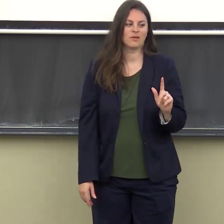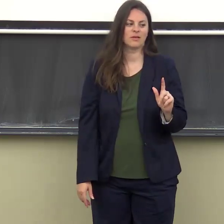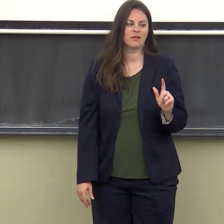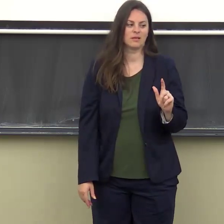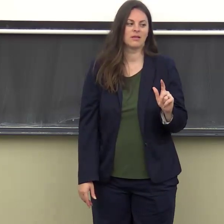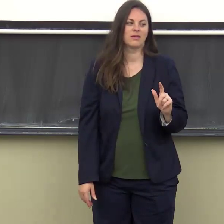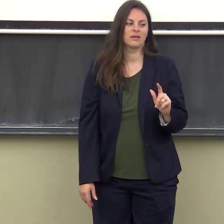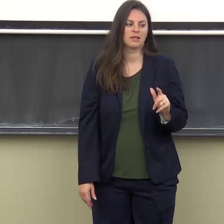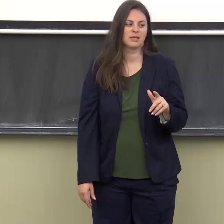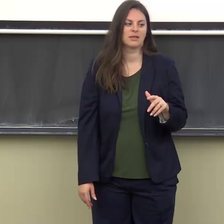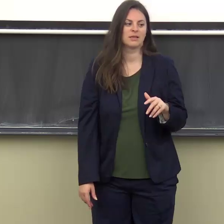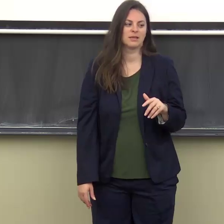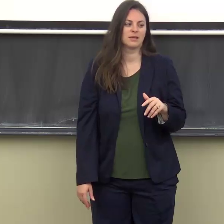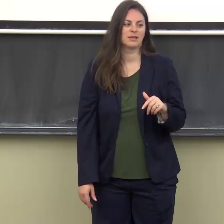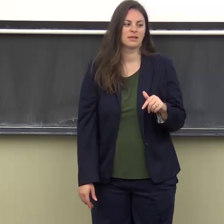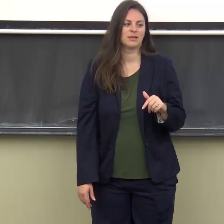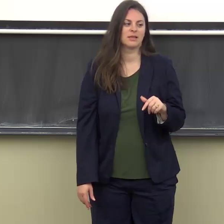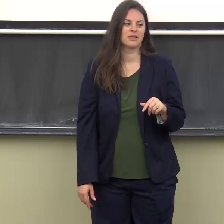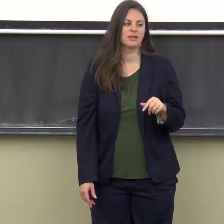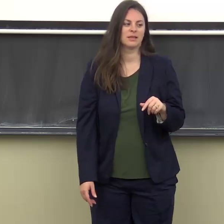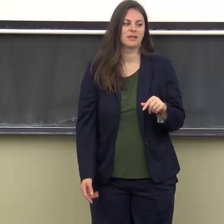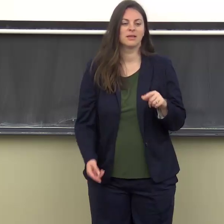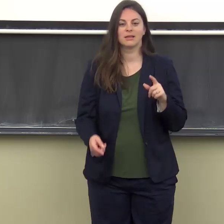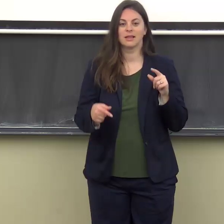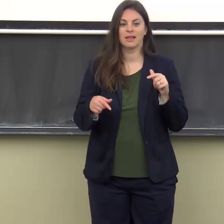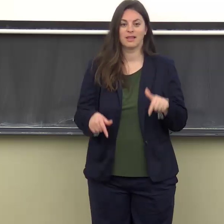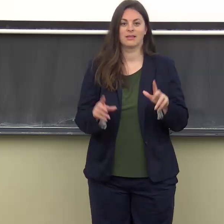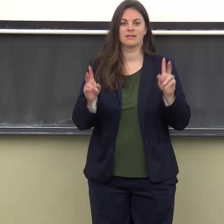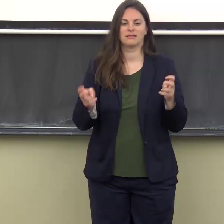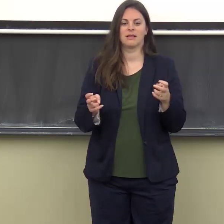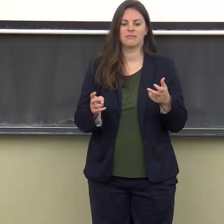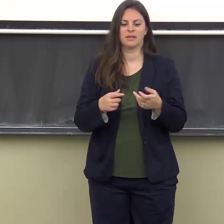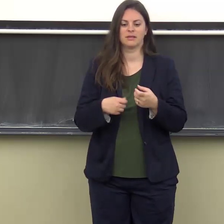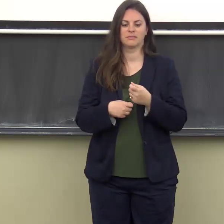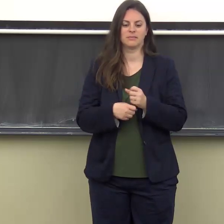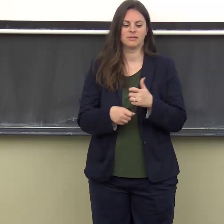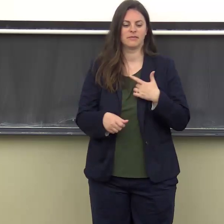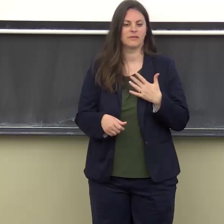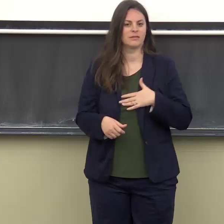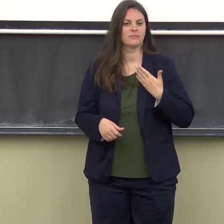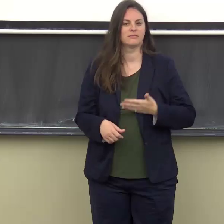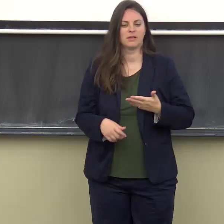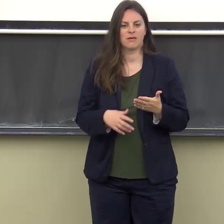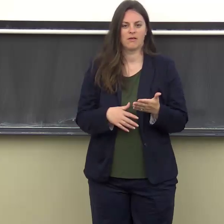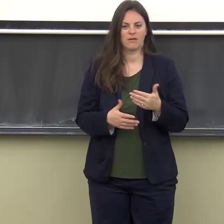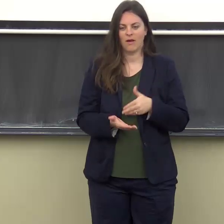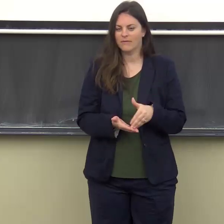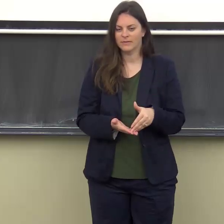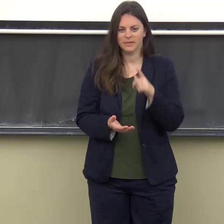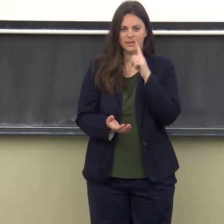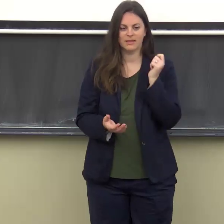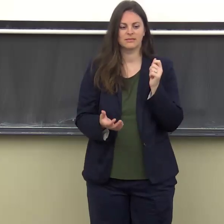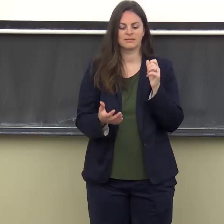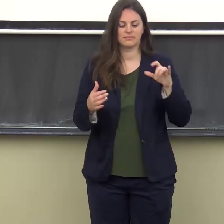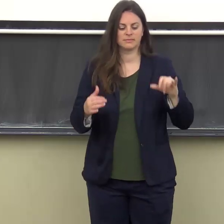actually makes me very upset quite often, because that is the common narrative here, that the